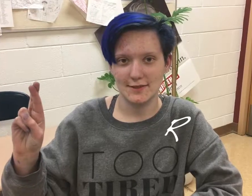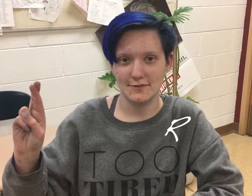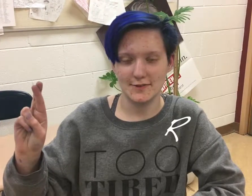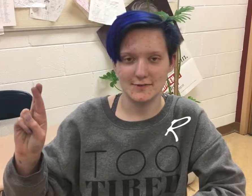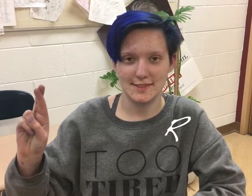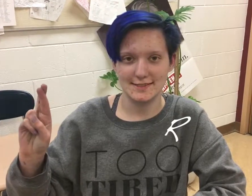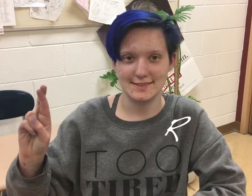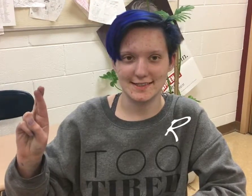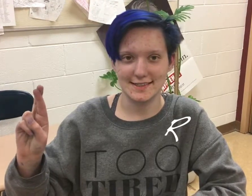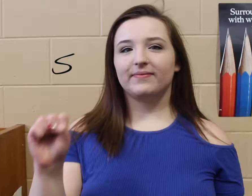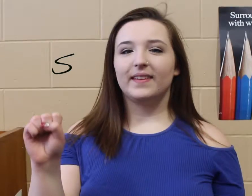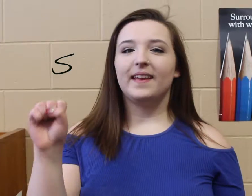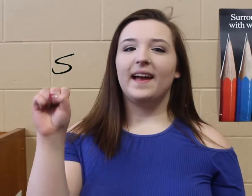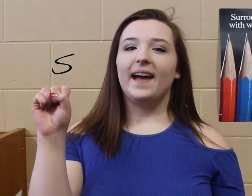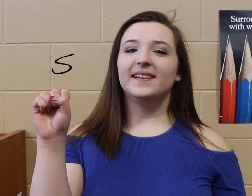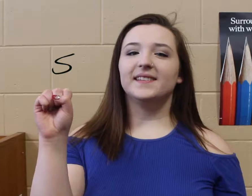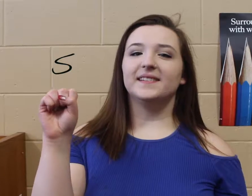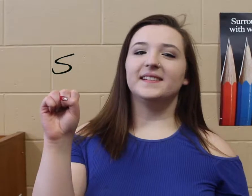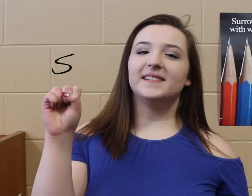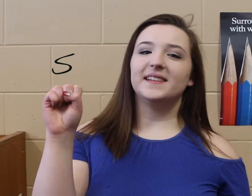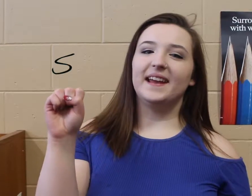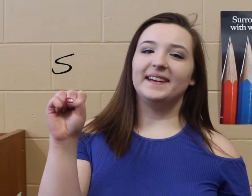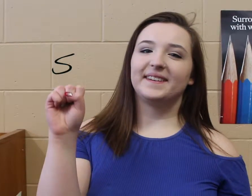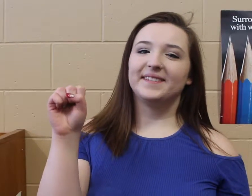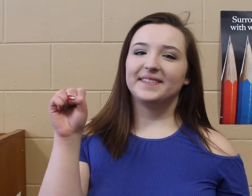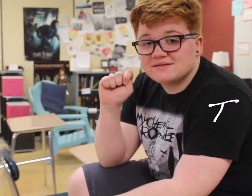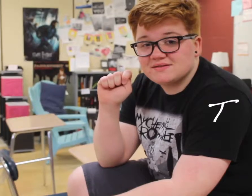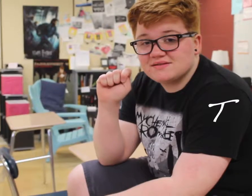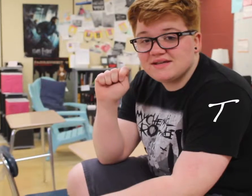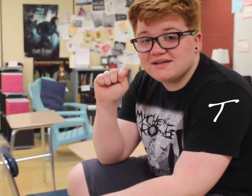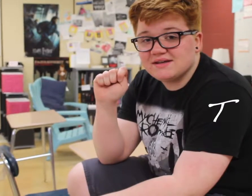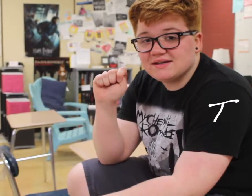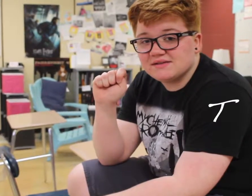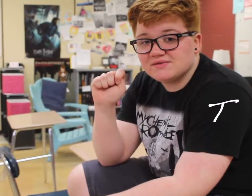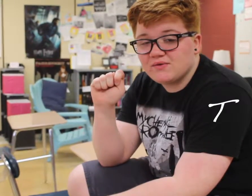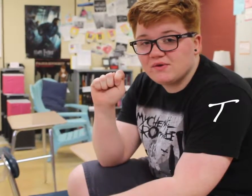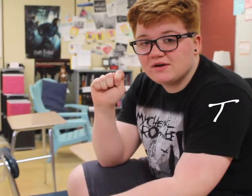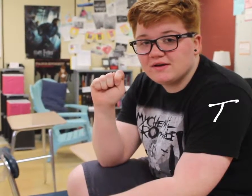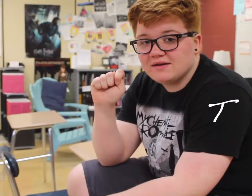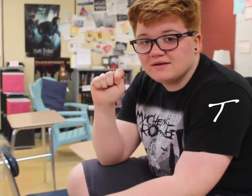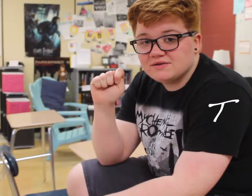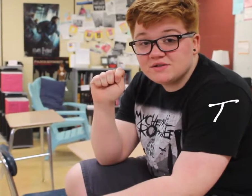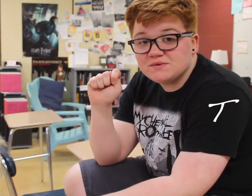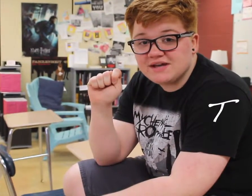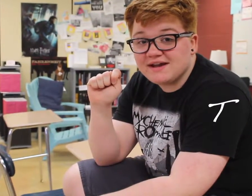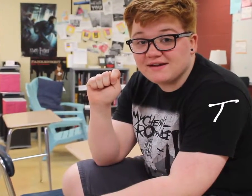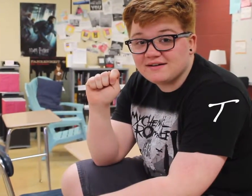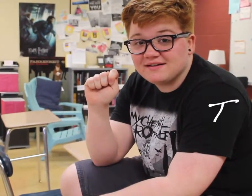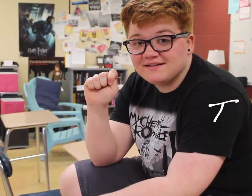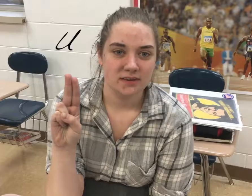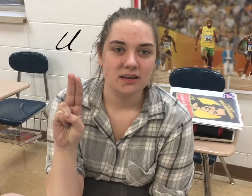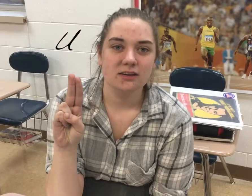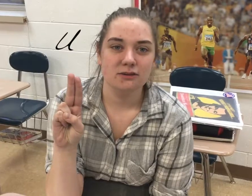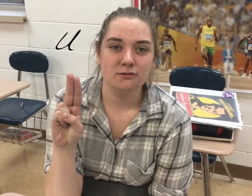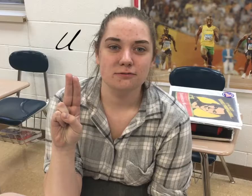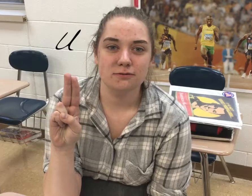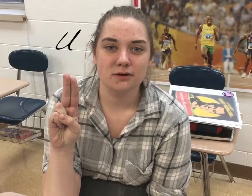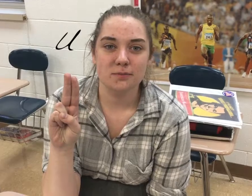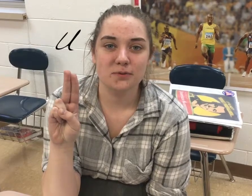for Reister. S is in snake. T is for too tired. U for